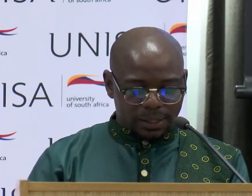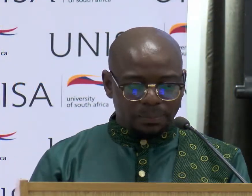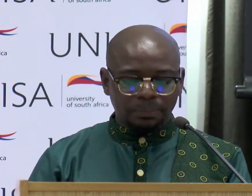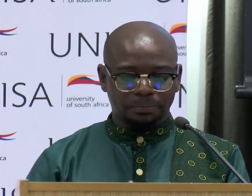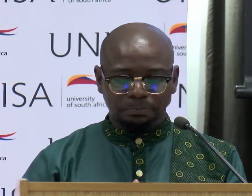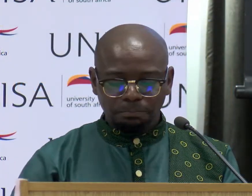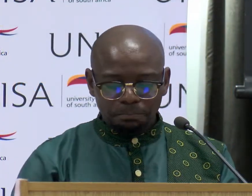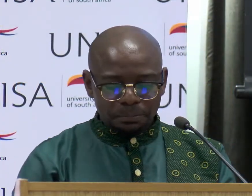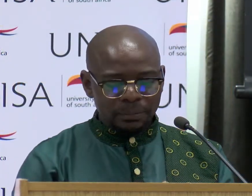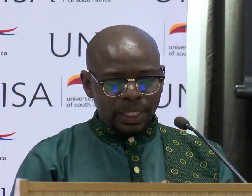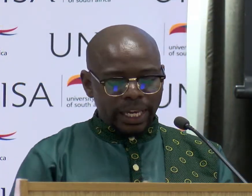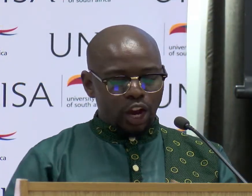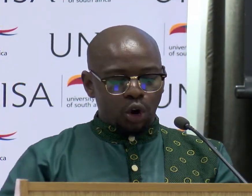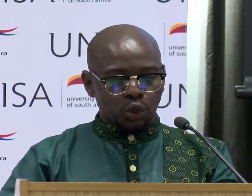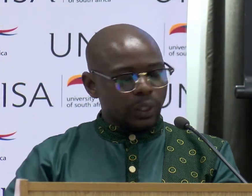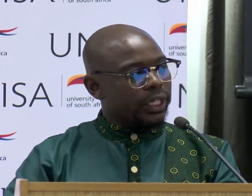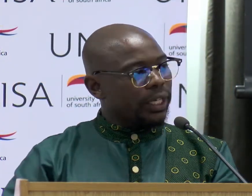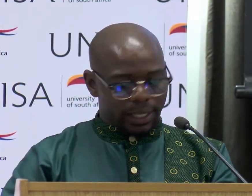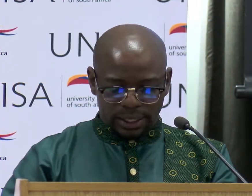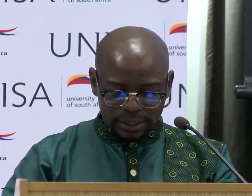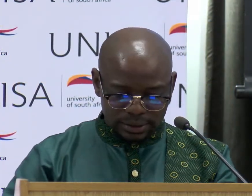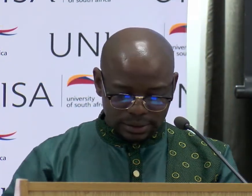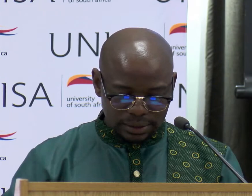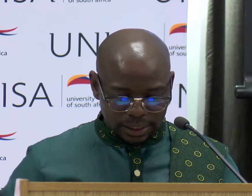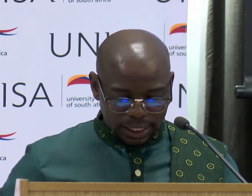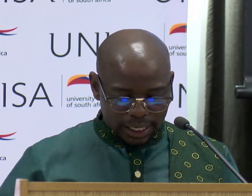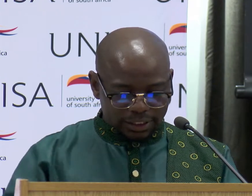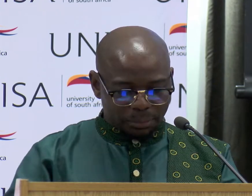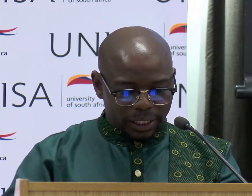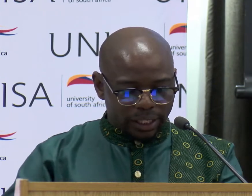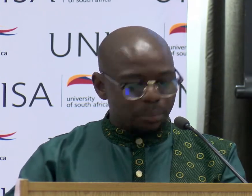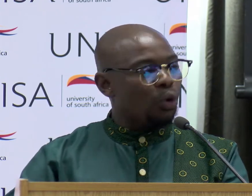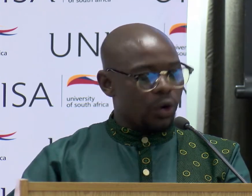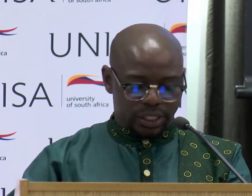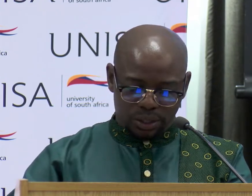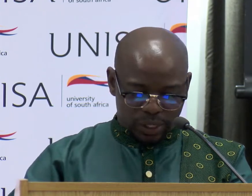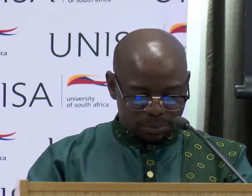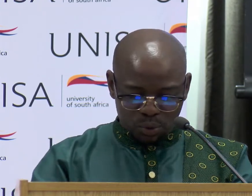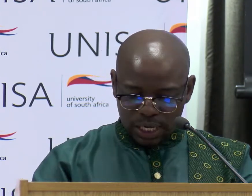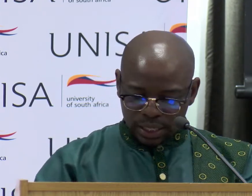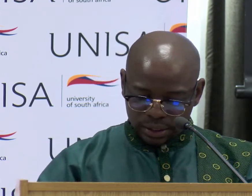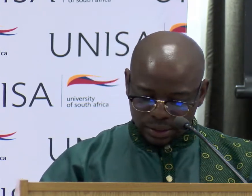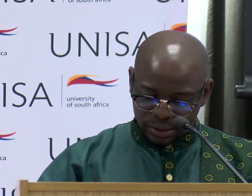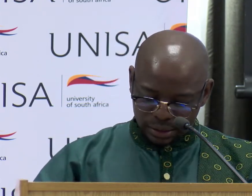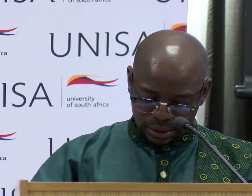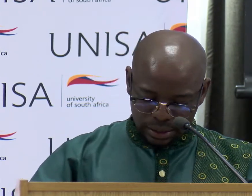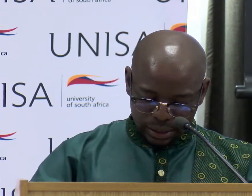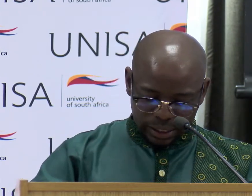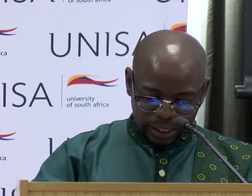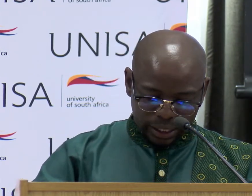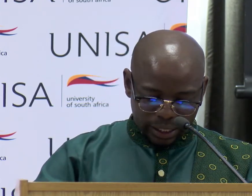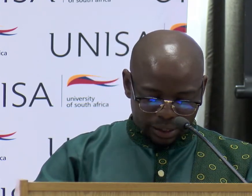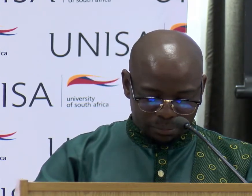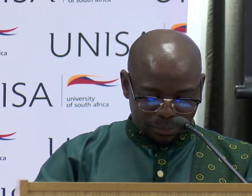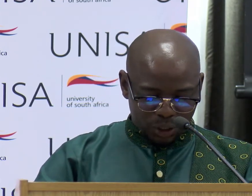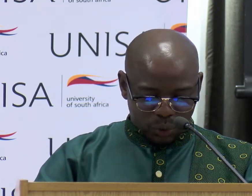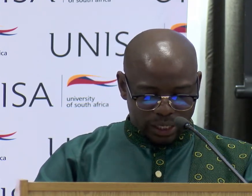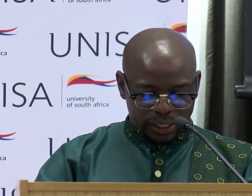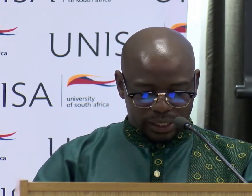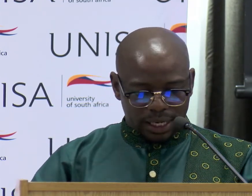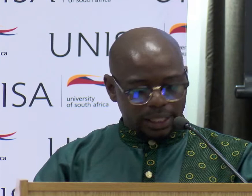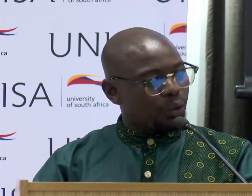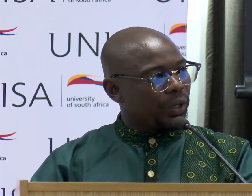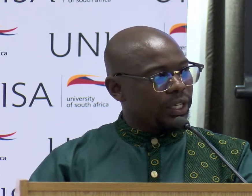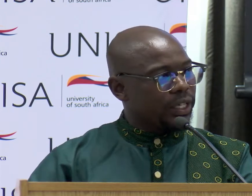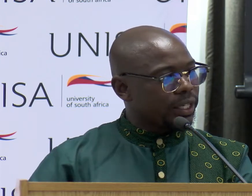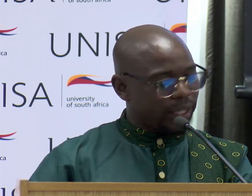mona e ngotsweng ke nna ka sebele ke mongodi wa dibuka mme